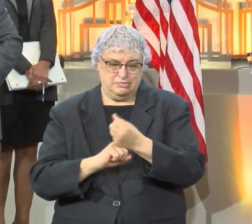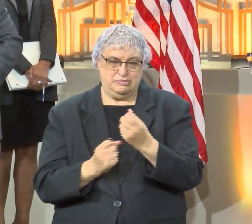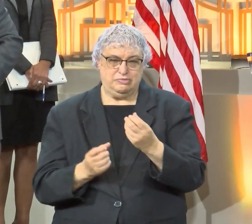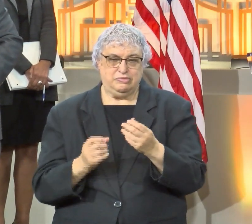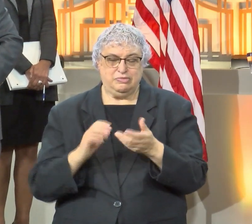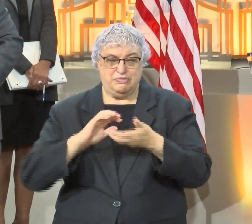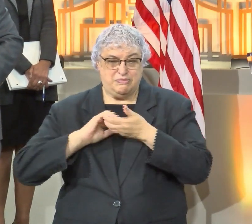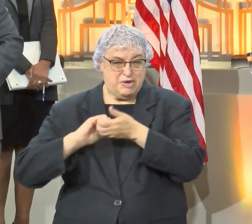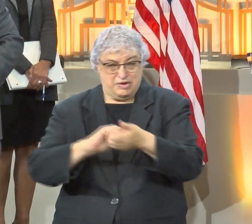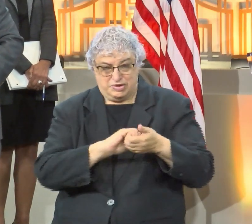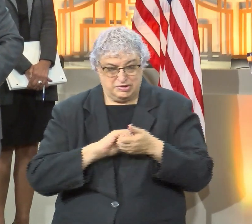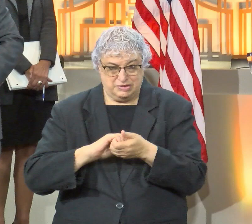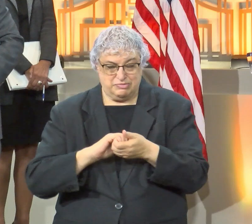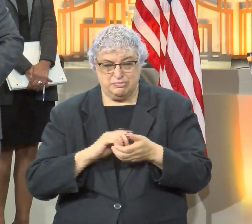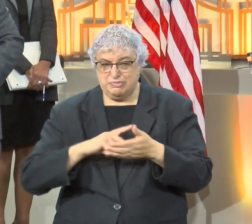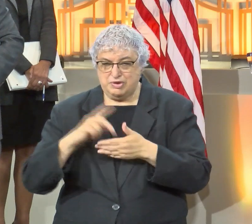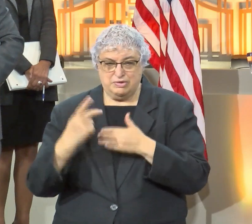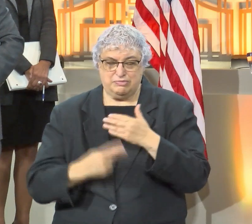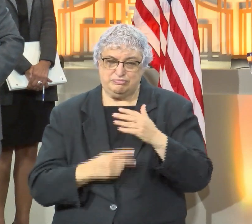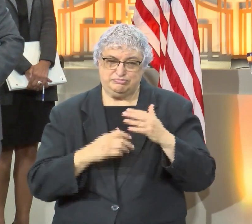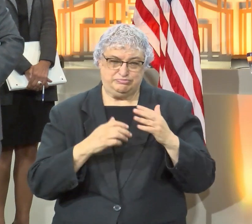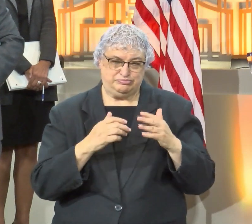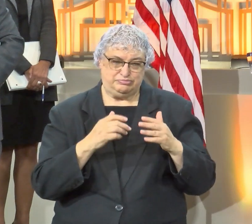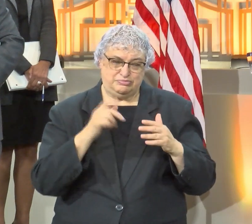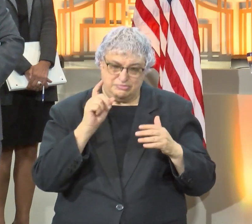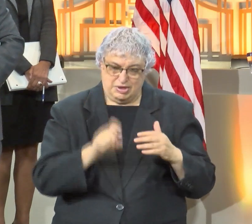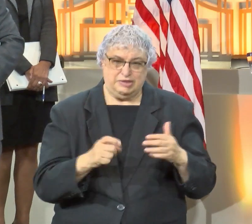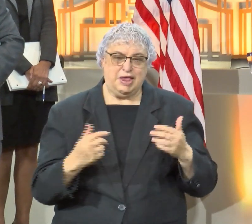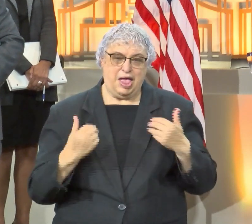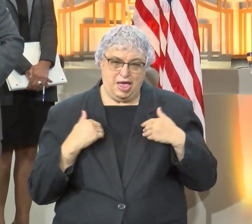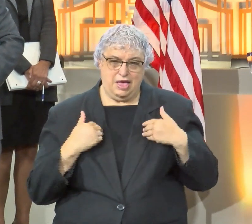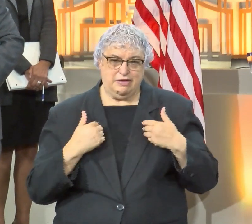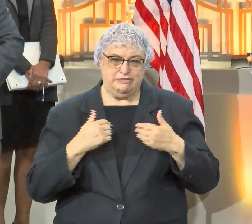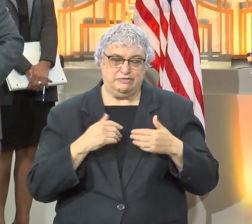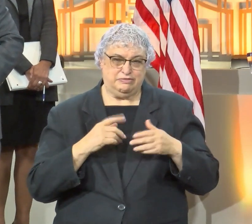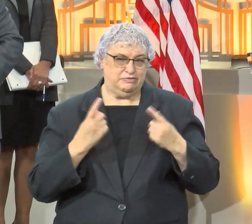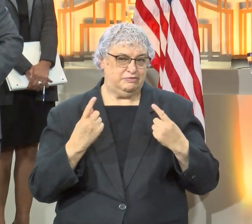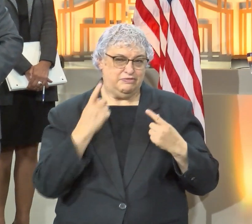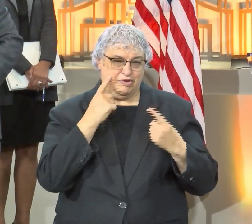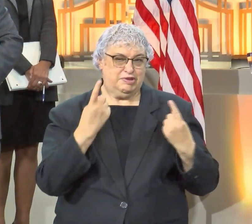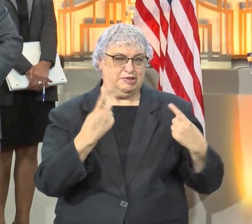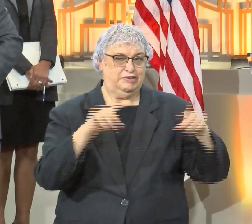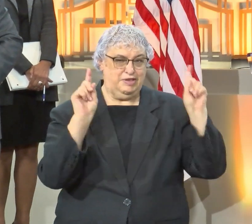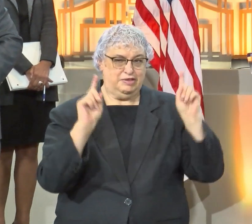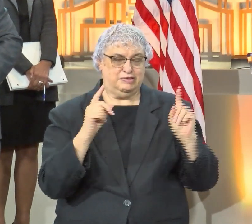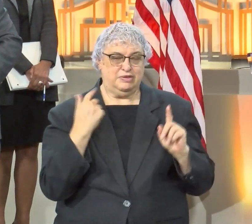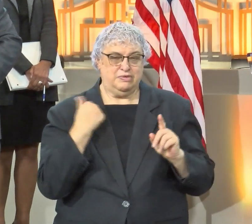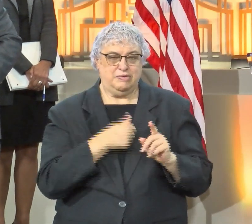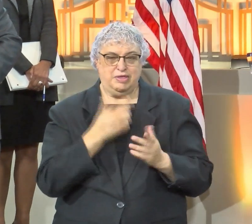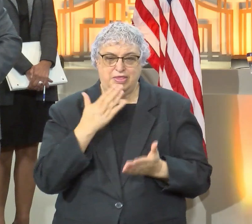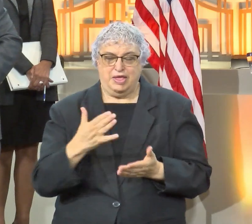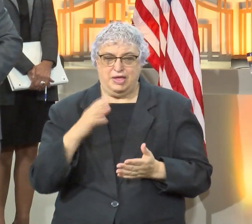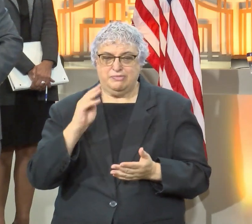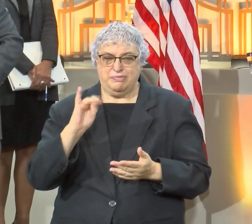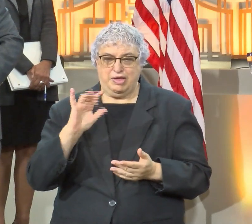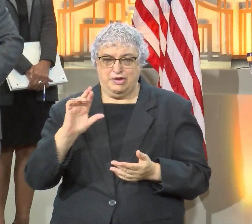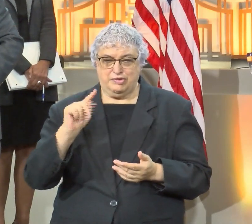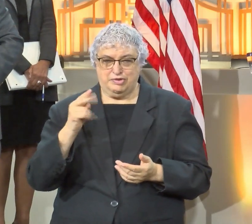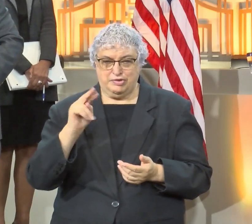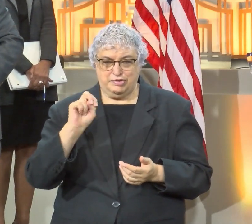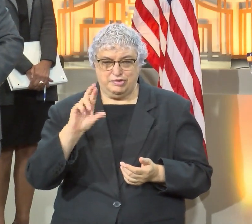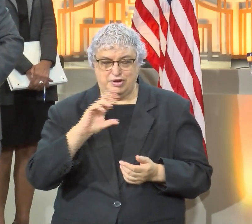these partnerships, the program could not and would not be a success. So we want to thank again Mayor Turner